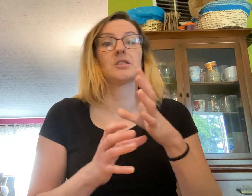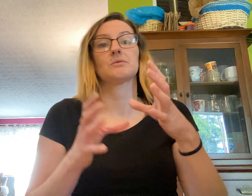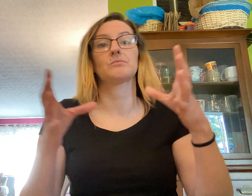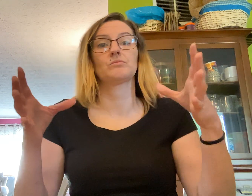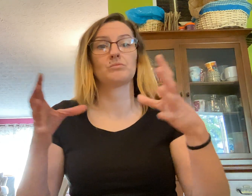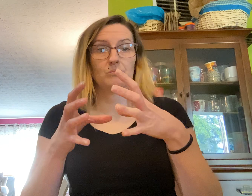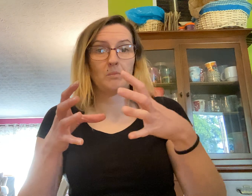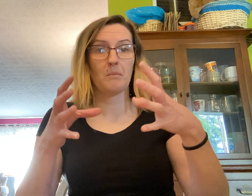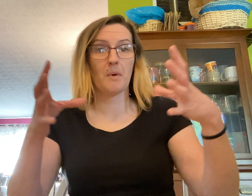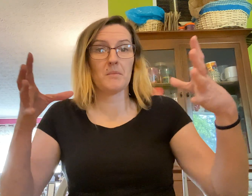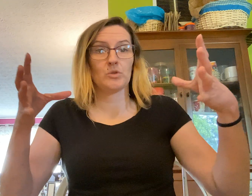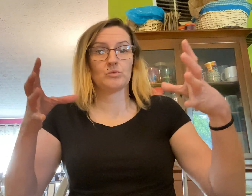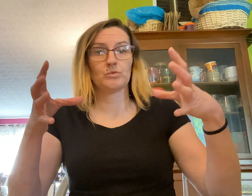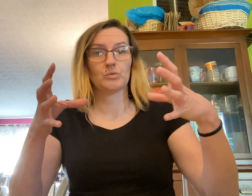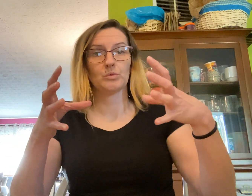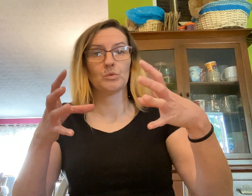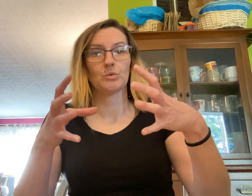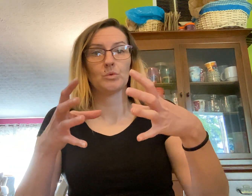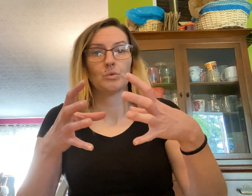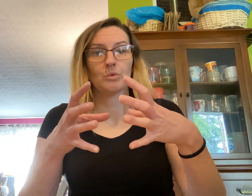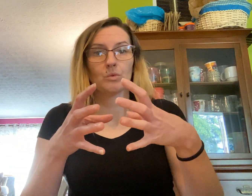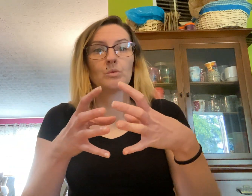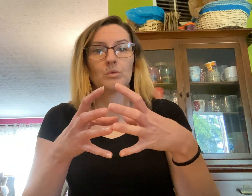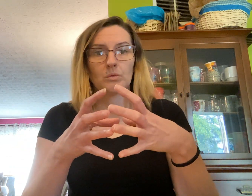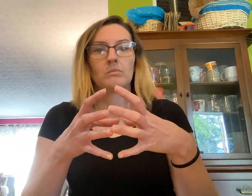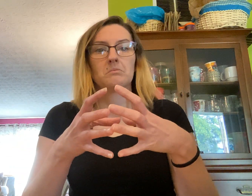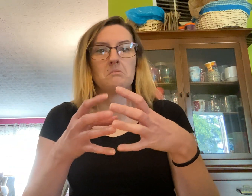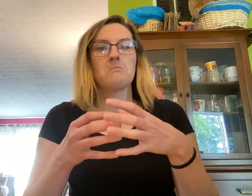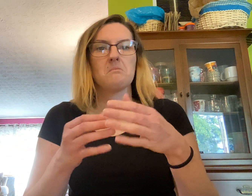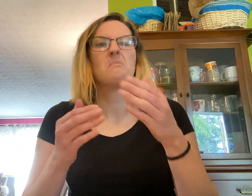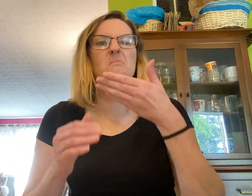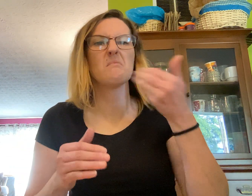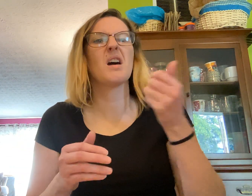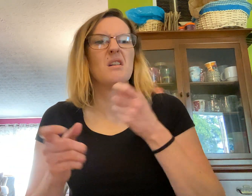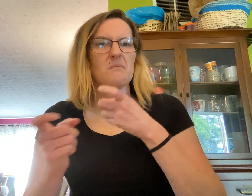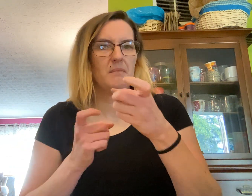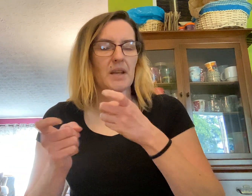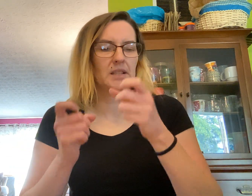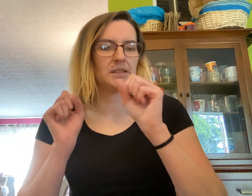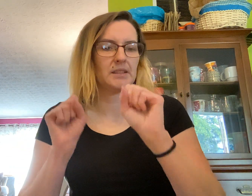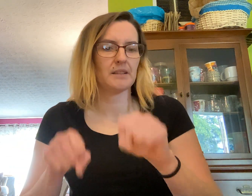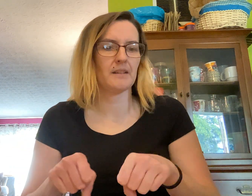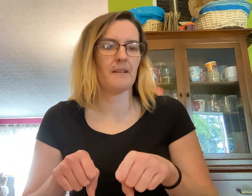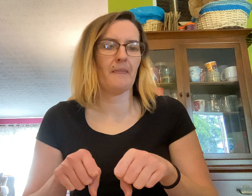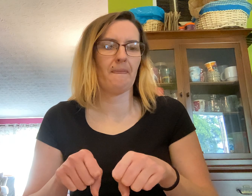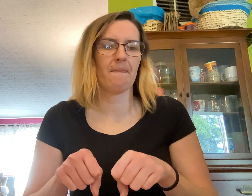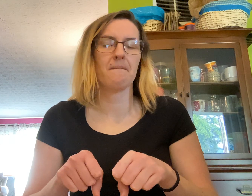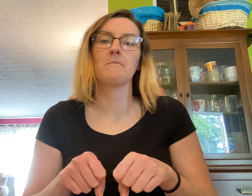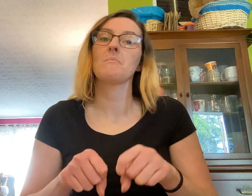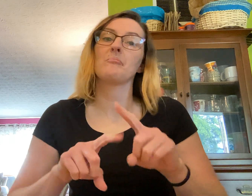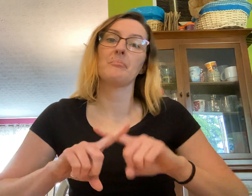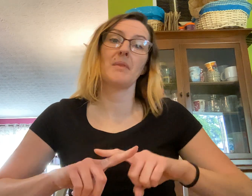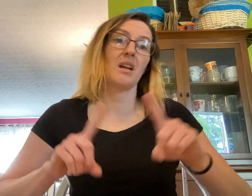For now, the best method to manage spotted lanternfly populations is to simply keep crushing